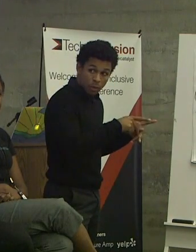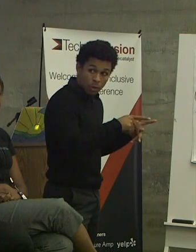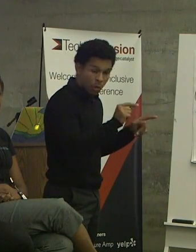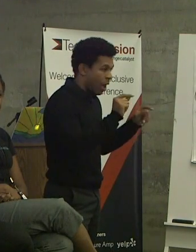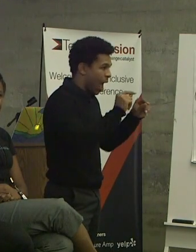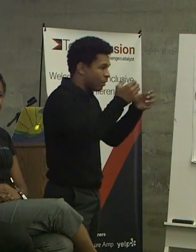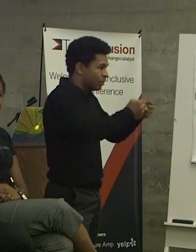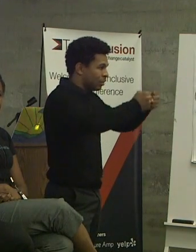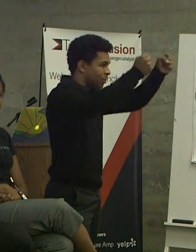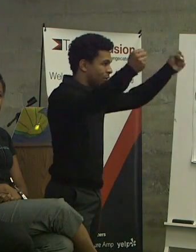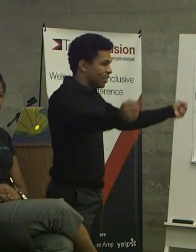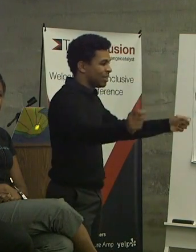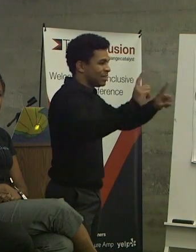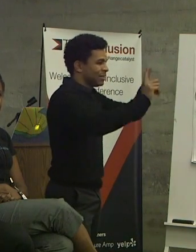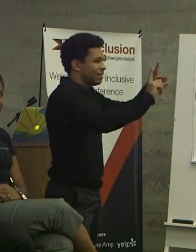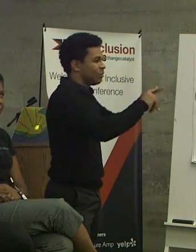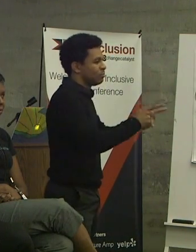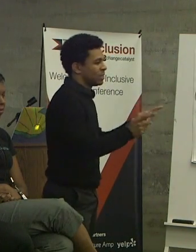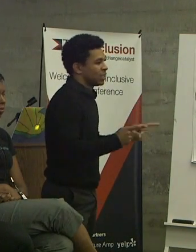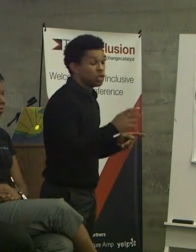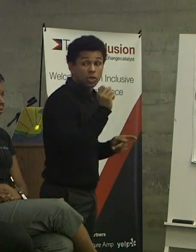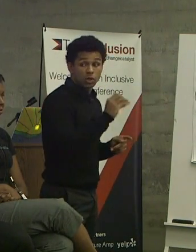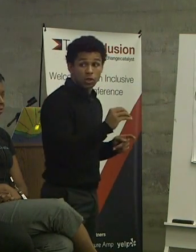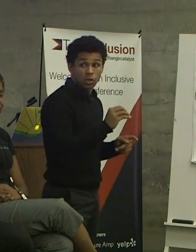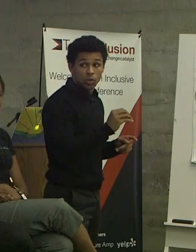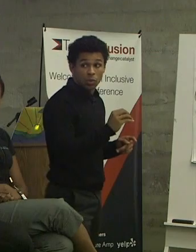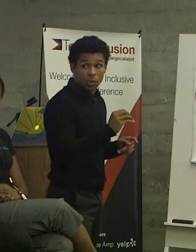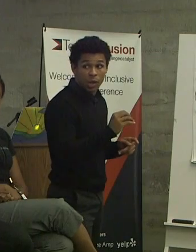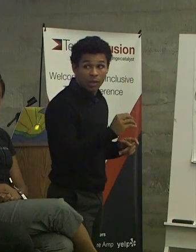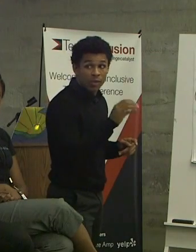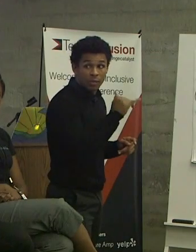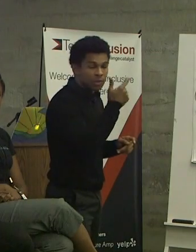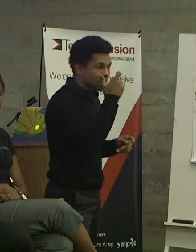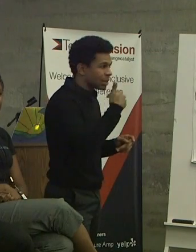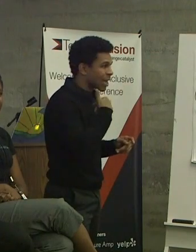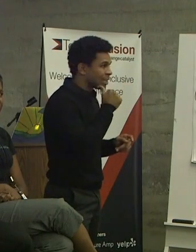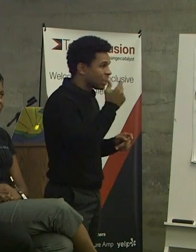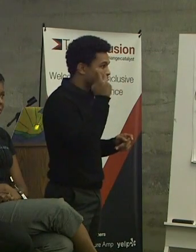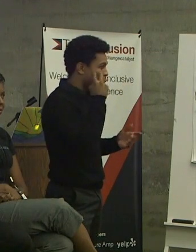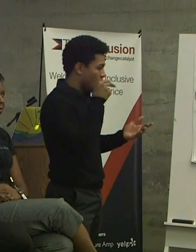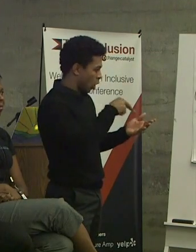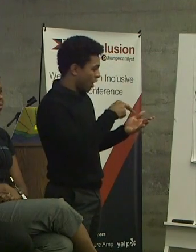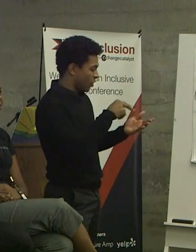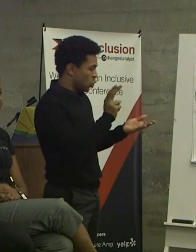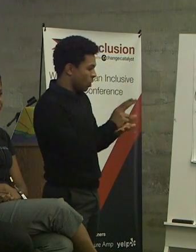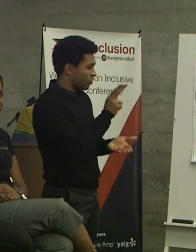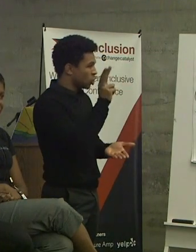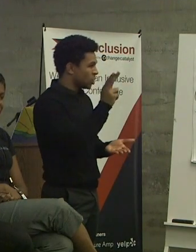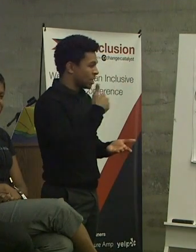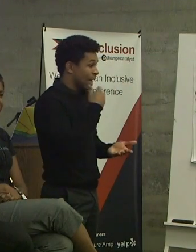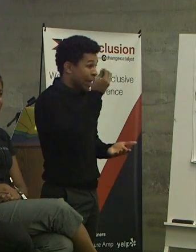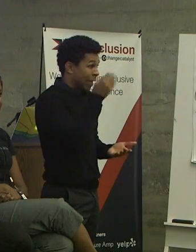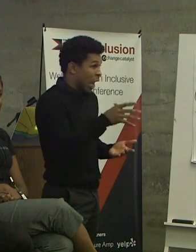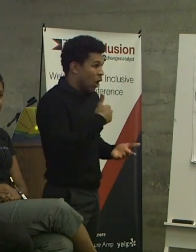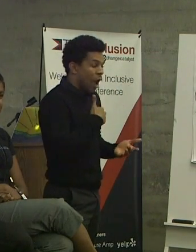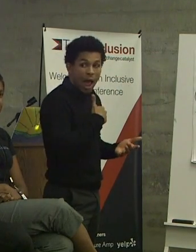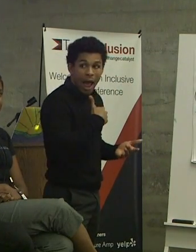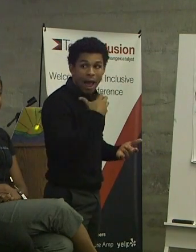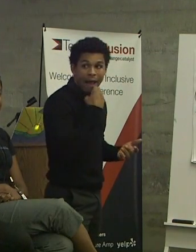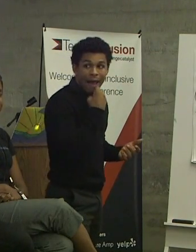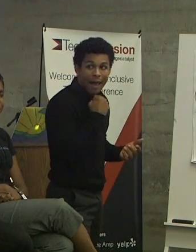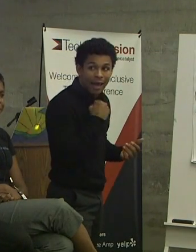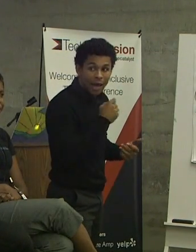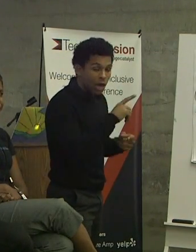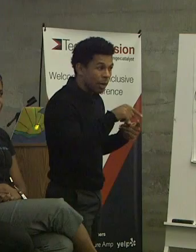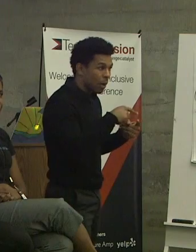other positions. So it was because I didn't look at the universities. I didn't care. I cared about how passionate they were about the problems